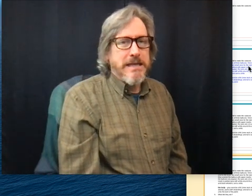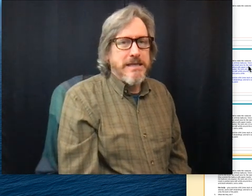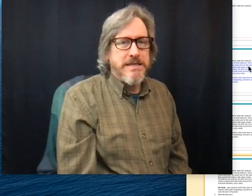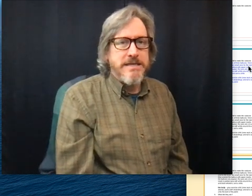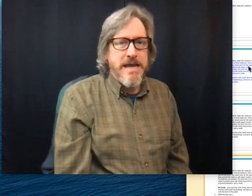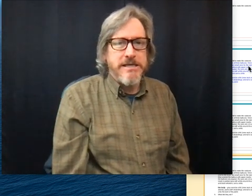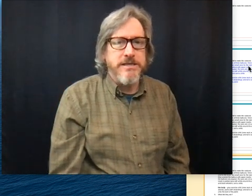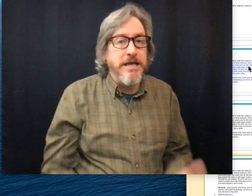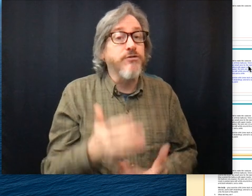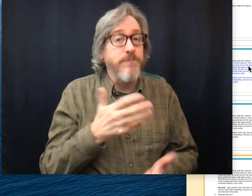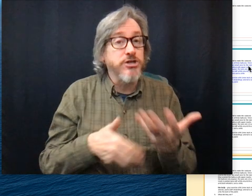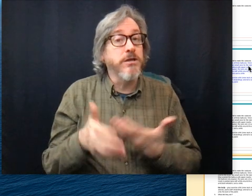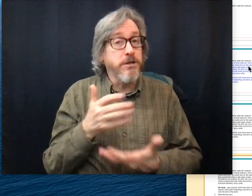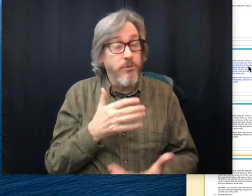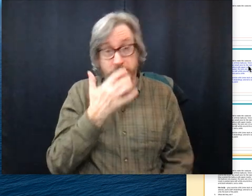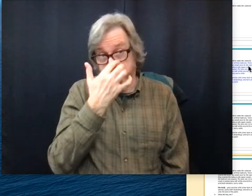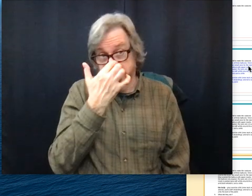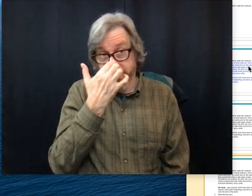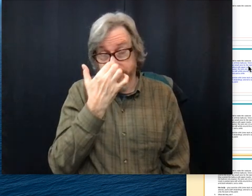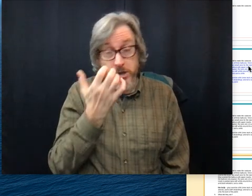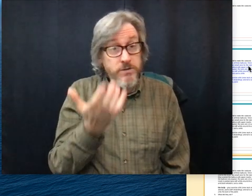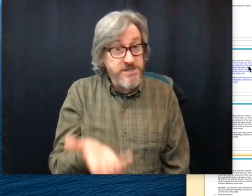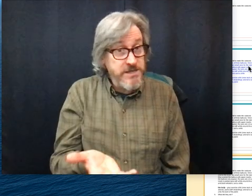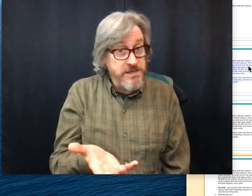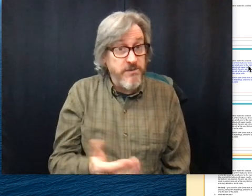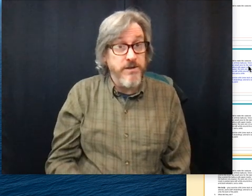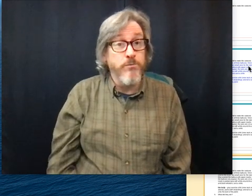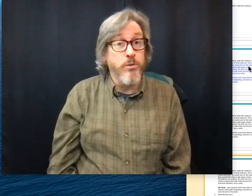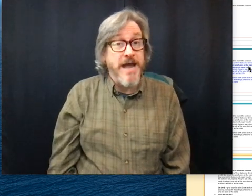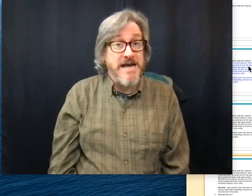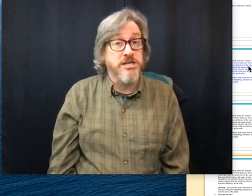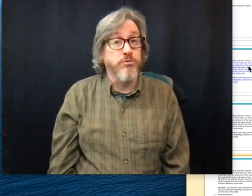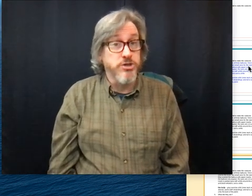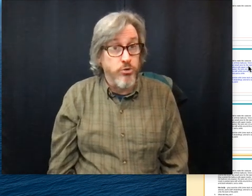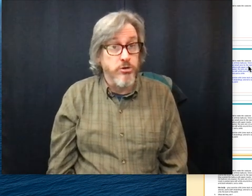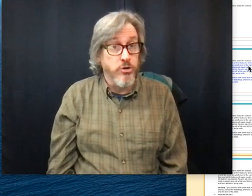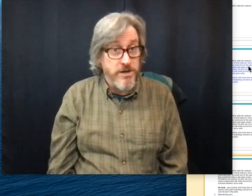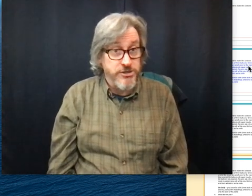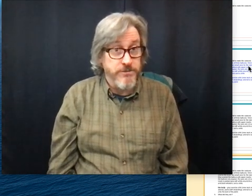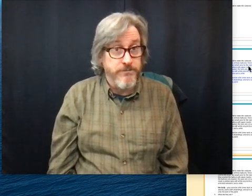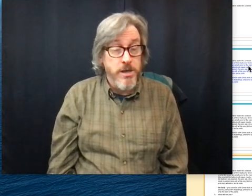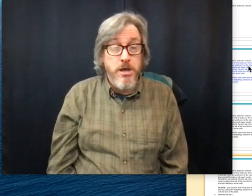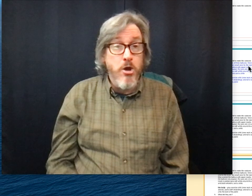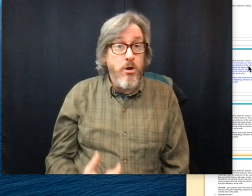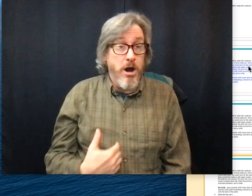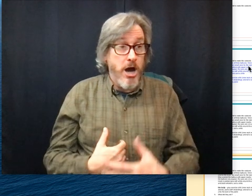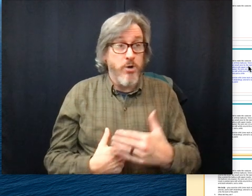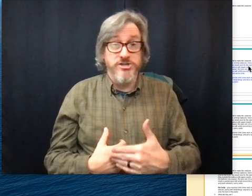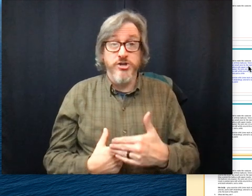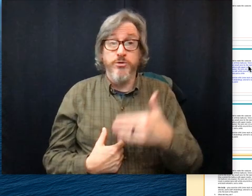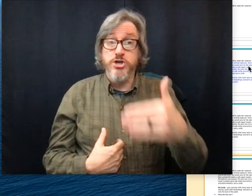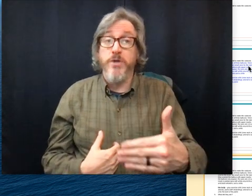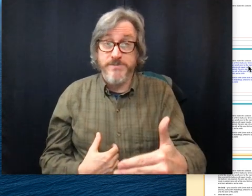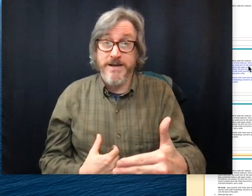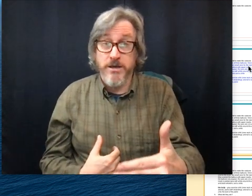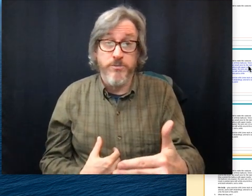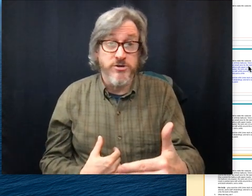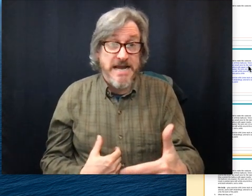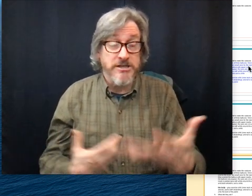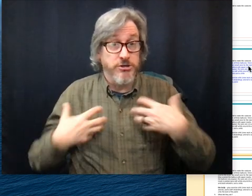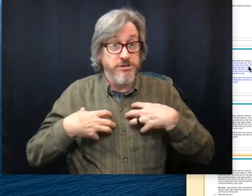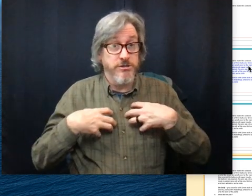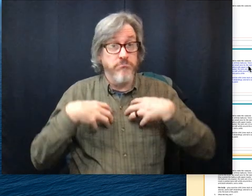make the information a little more interesting. You've seen some of them where we ask a rhetorical question, a question you don't expect